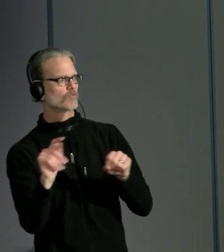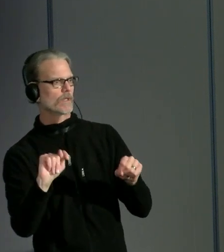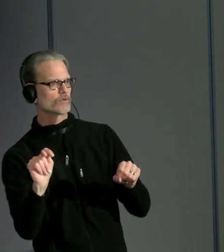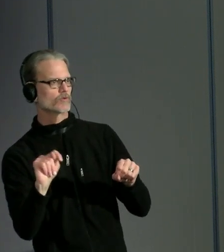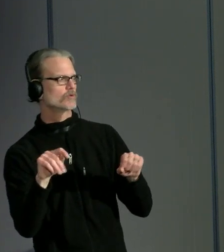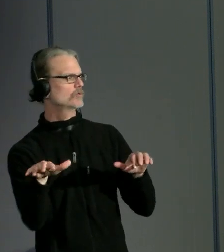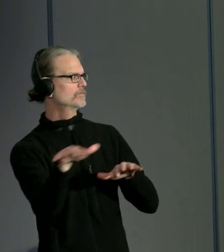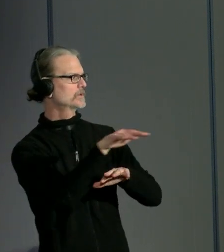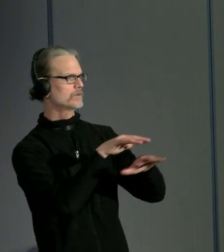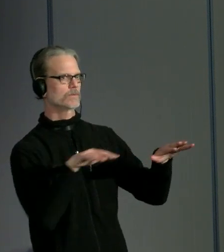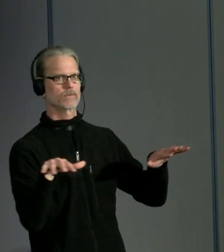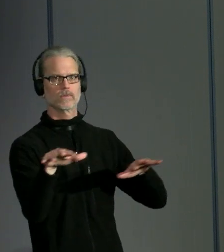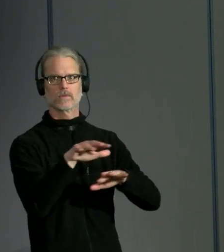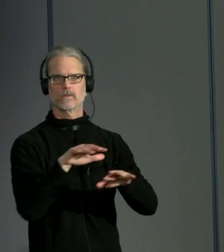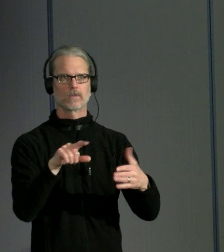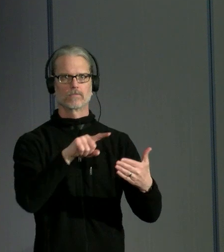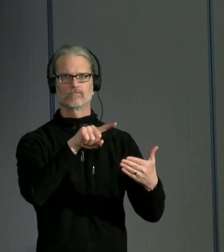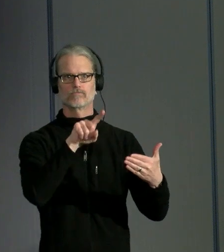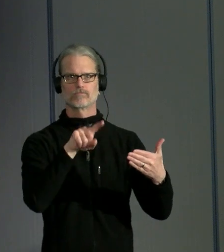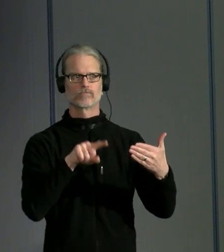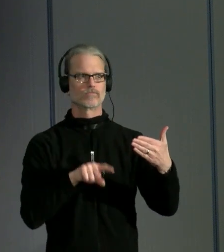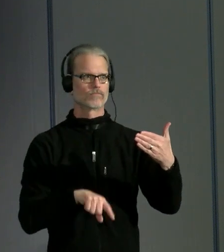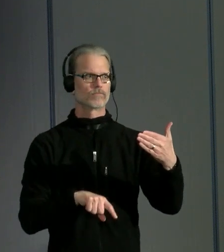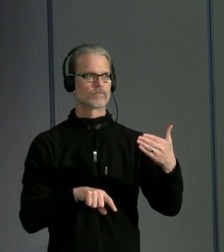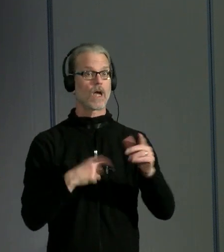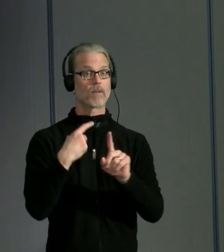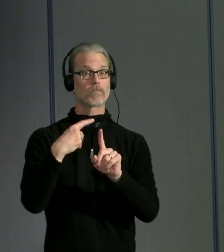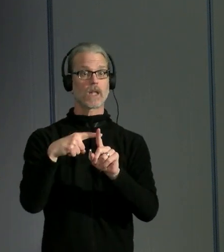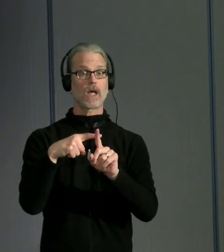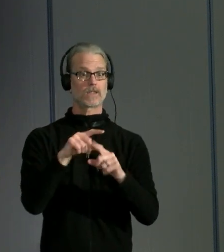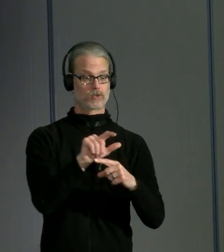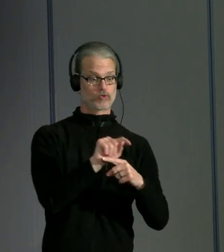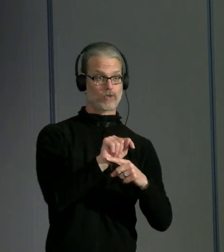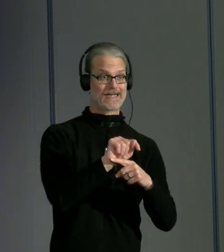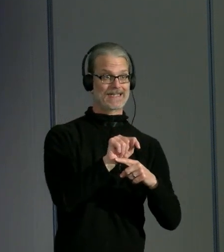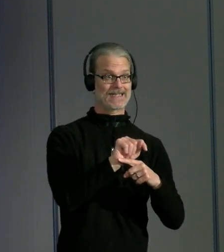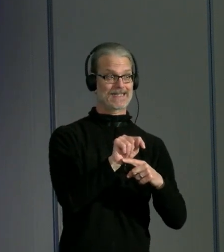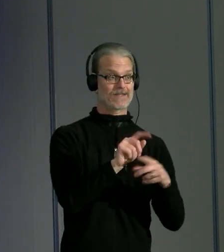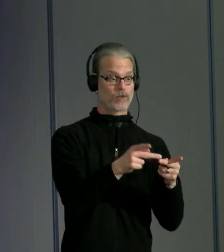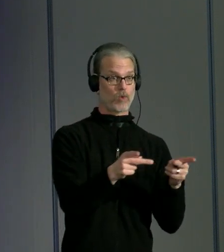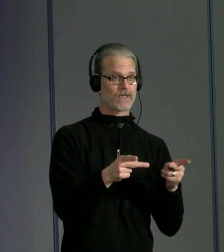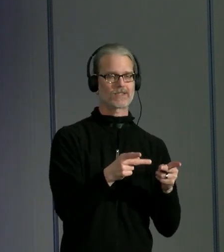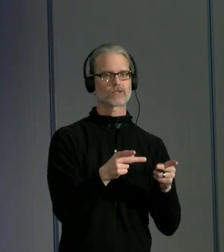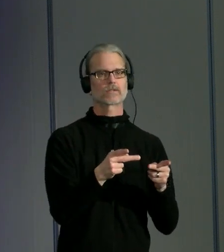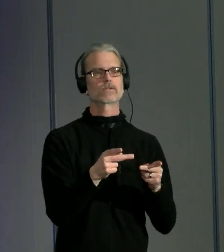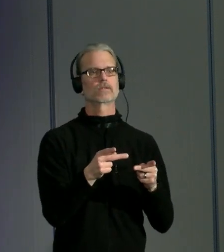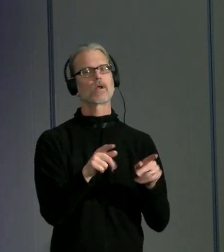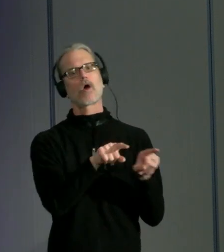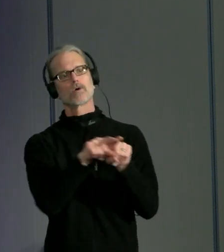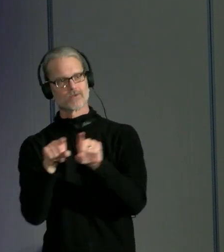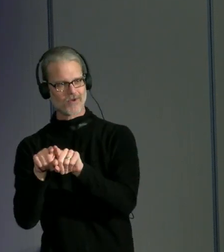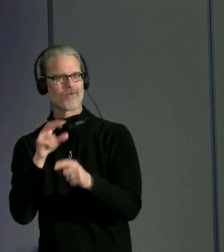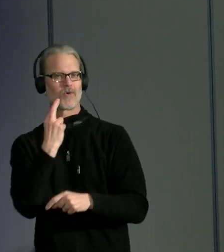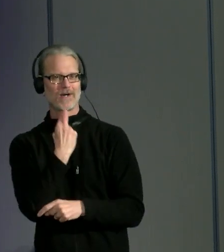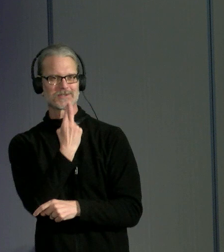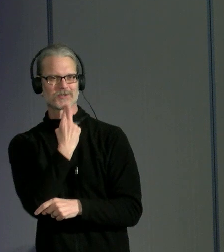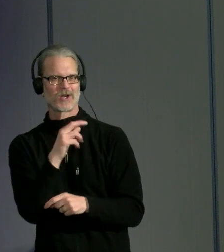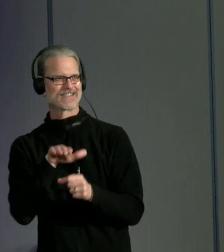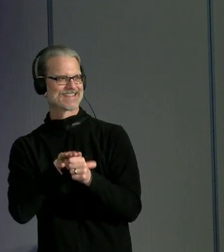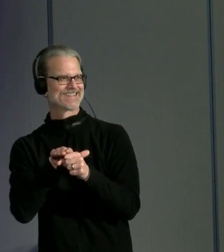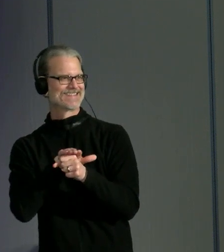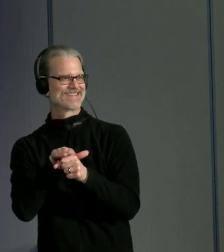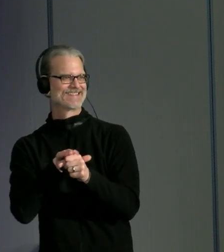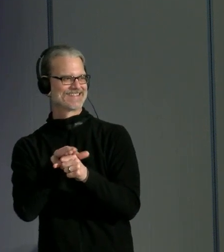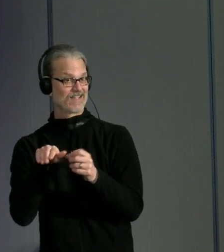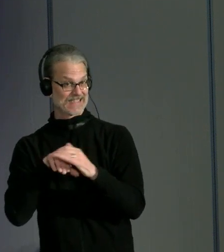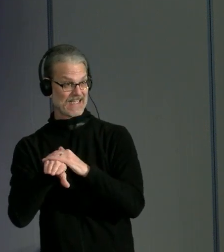available? And you also want to think beyond just the training location. The nearby restaurants, are they accessible? Because we all